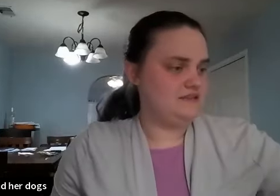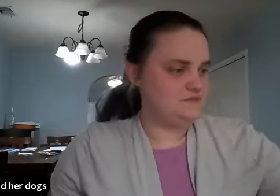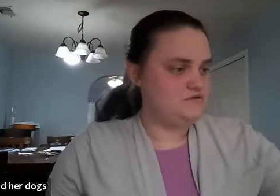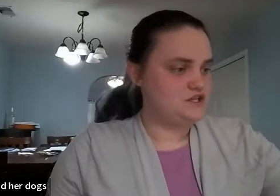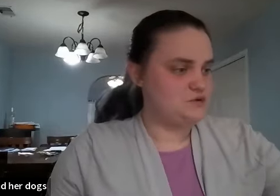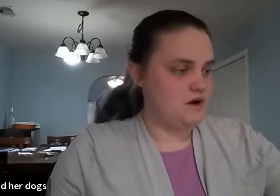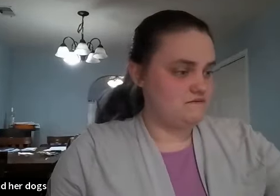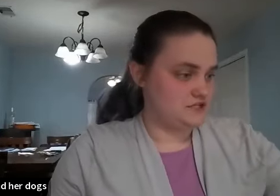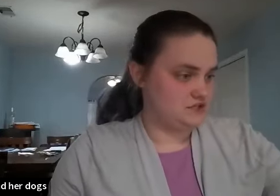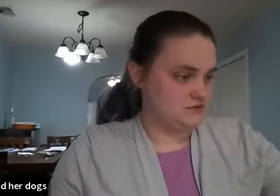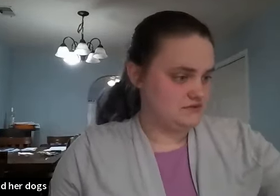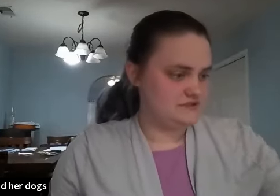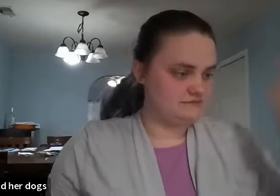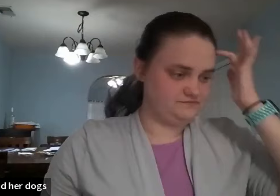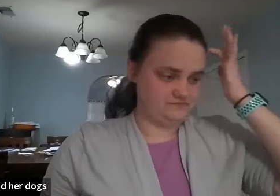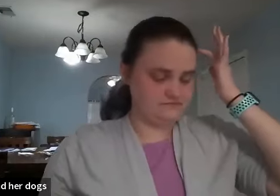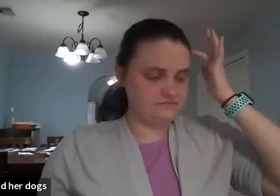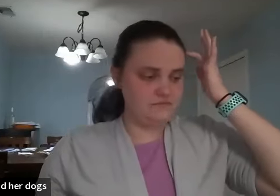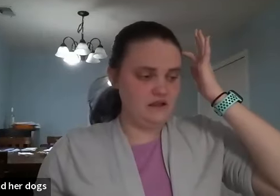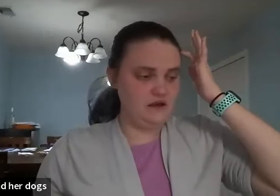let's move on to our vegetables. And